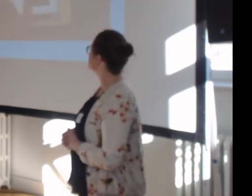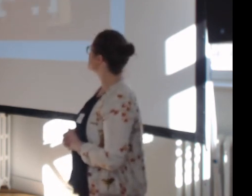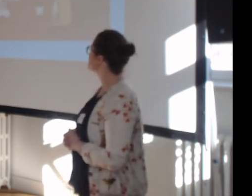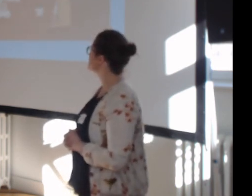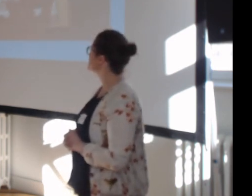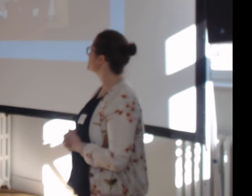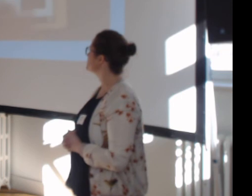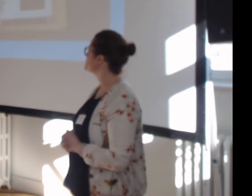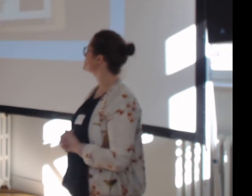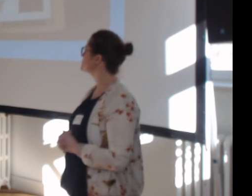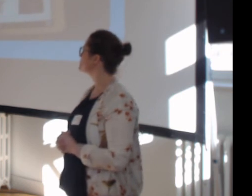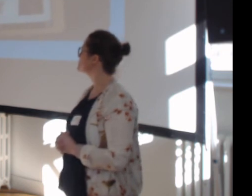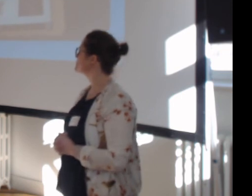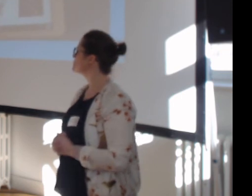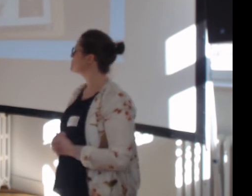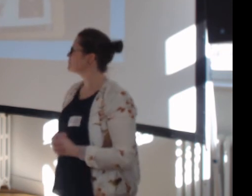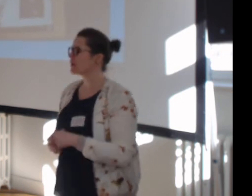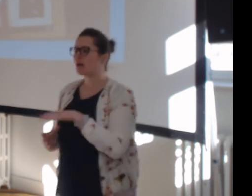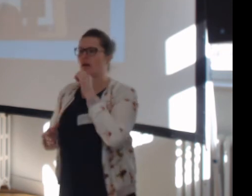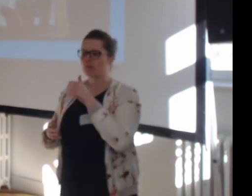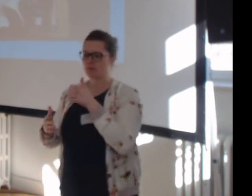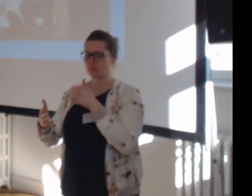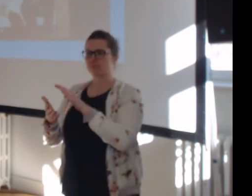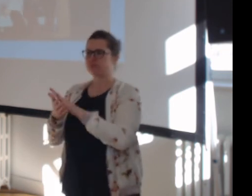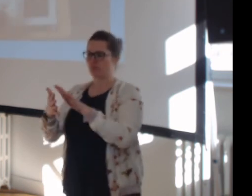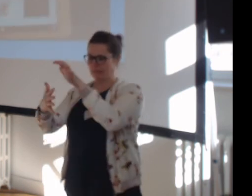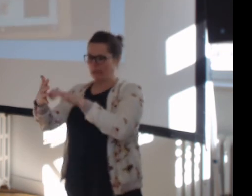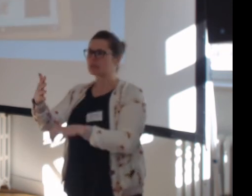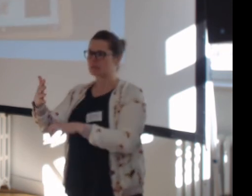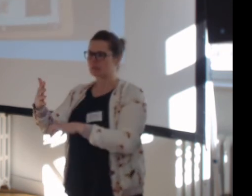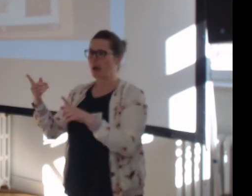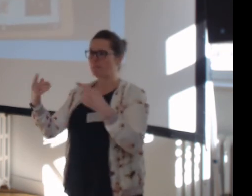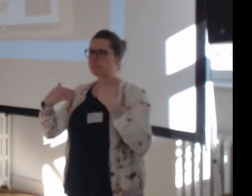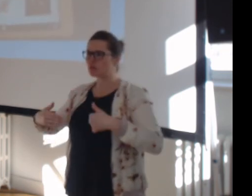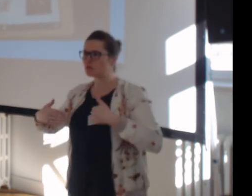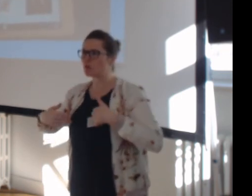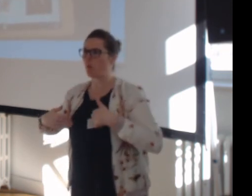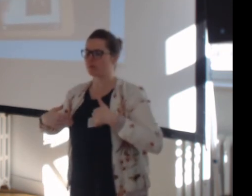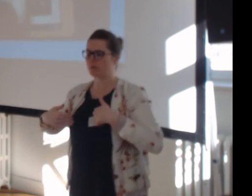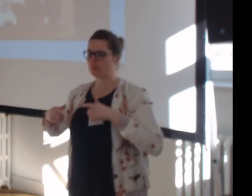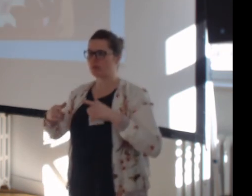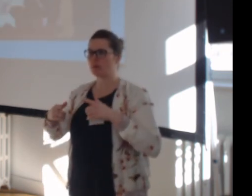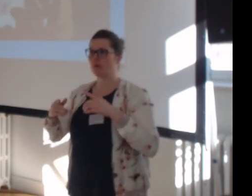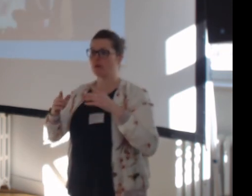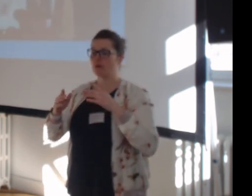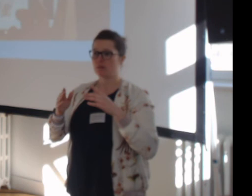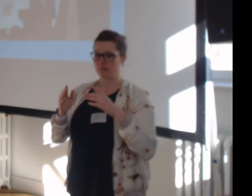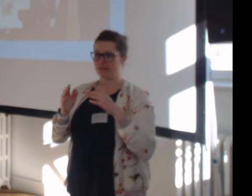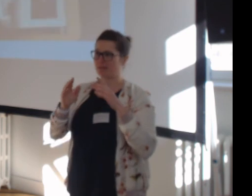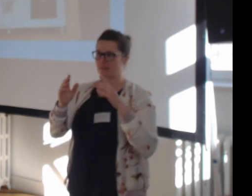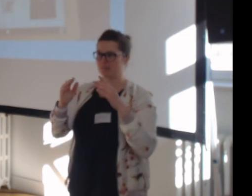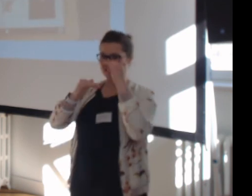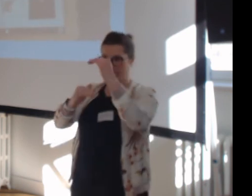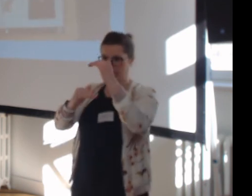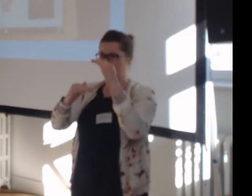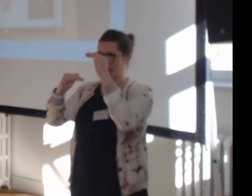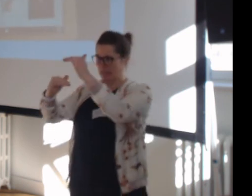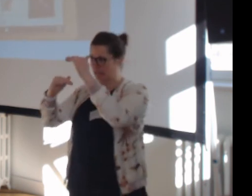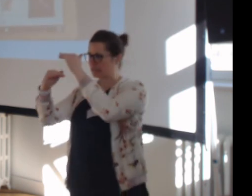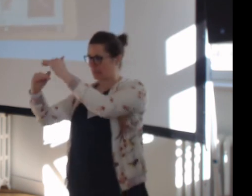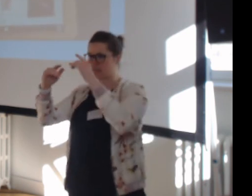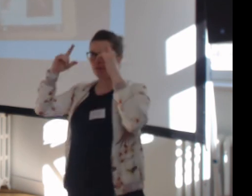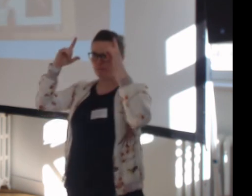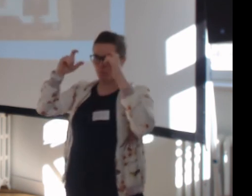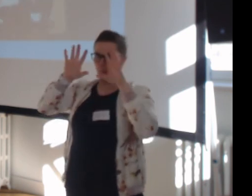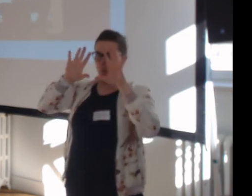isn't just a straight passage of text. Here, the person is moving from section to section and image to